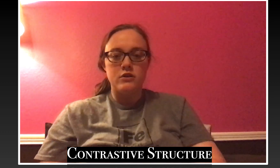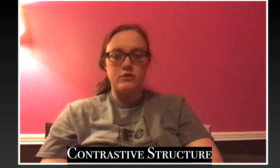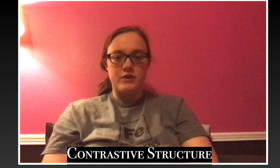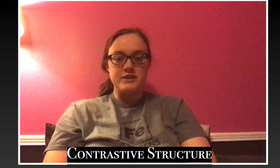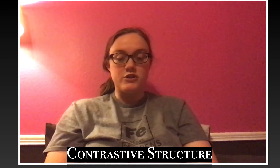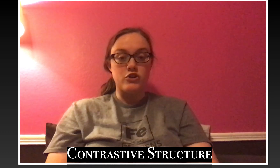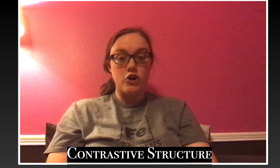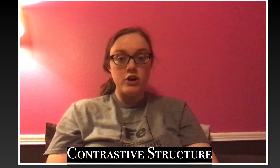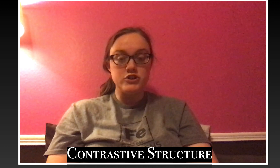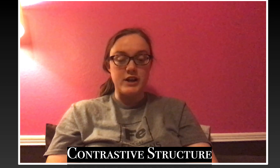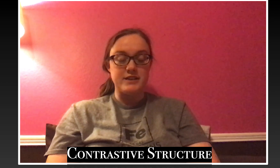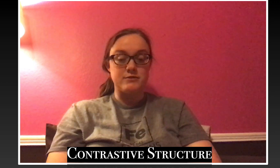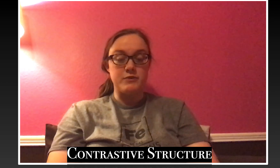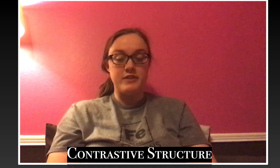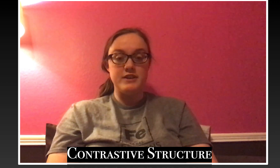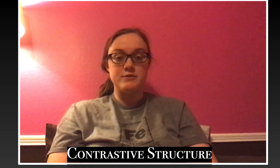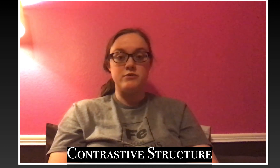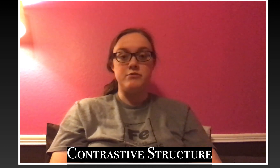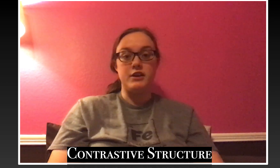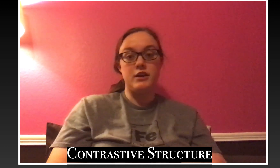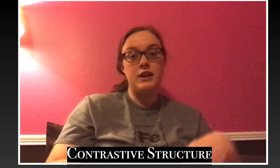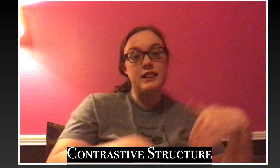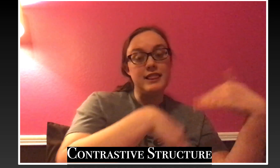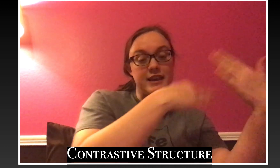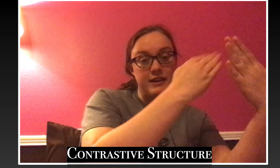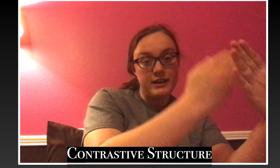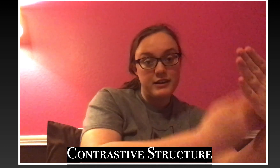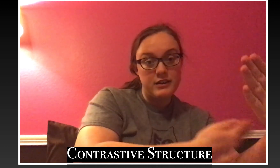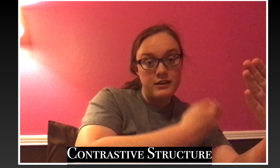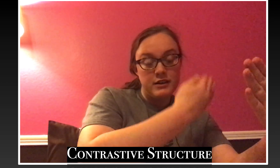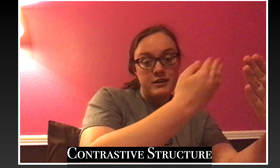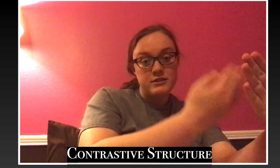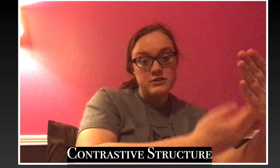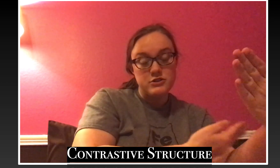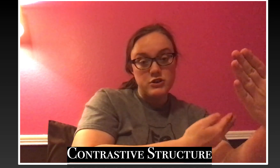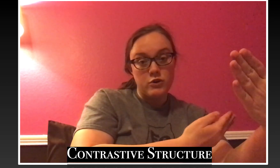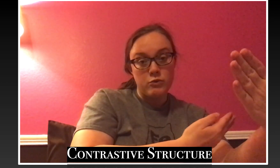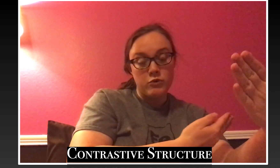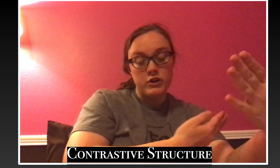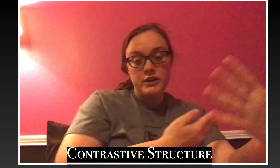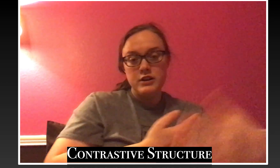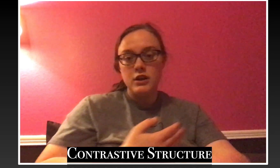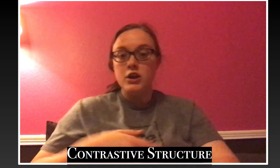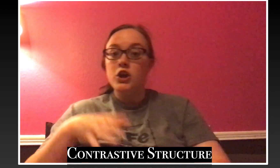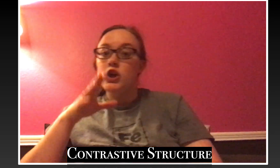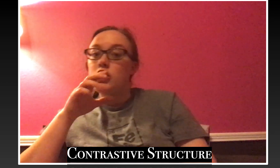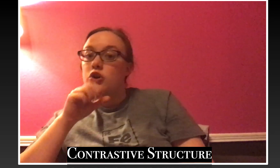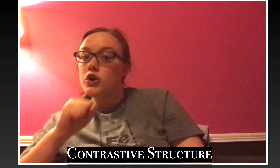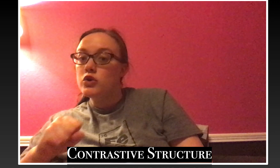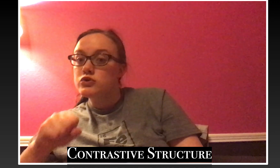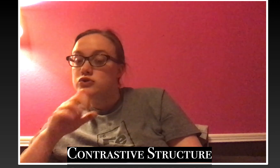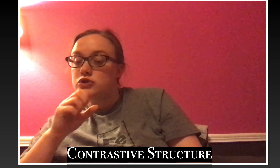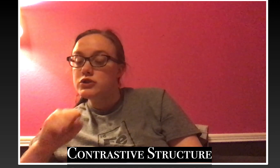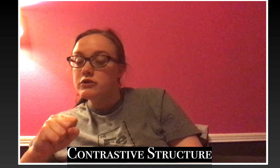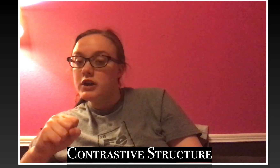Okay, so your contrast with this would be leaning to show one and old to show the